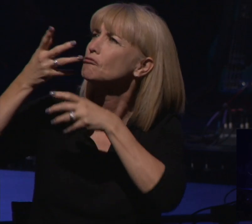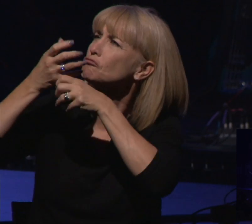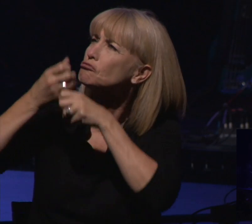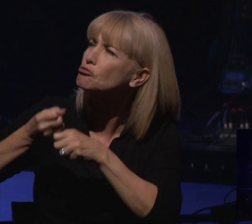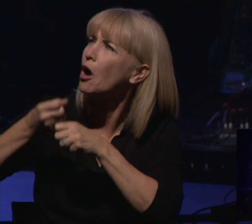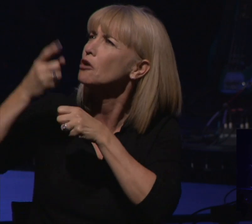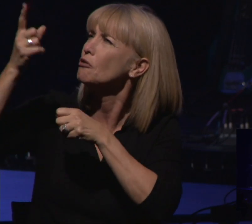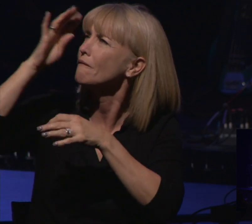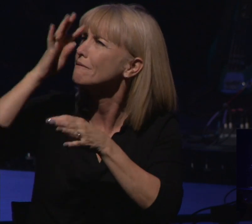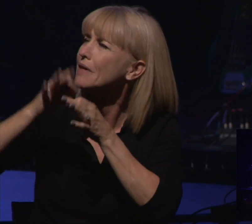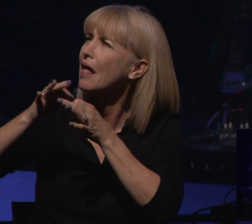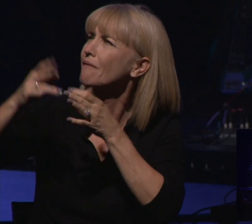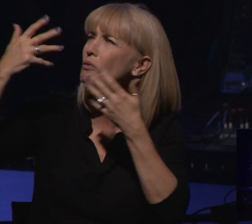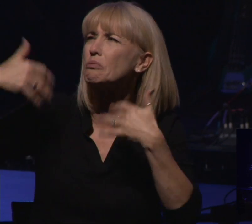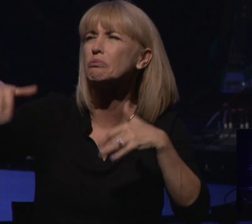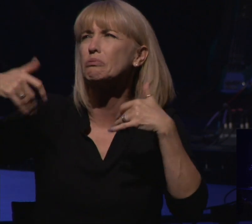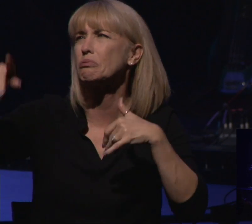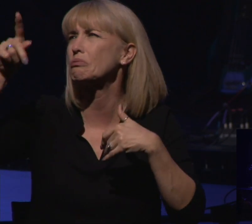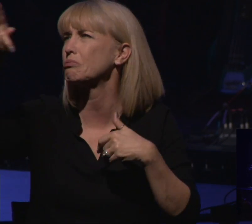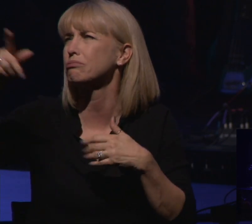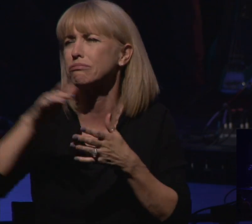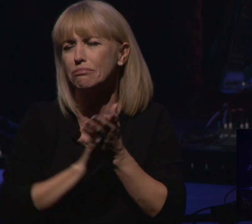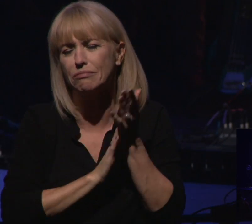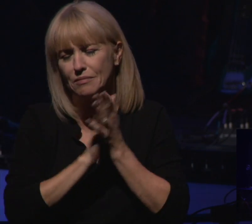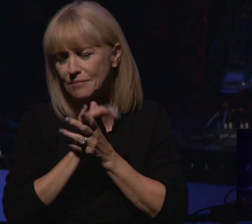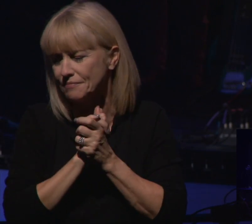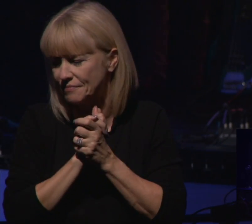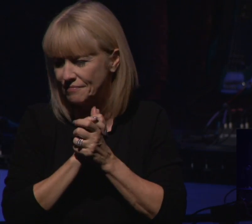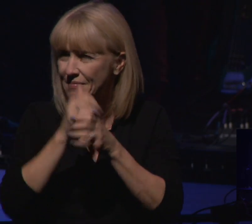forgiving, and that you're faithful.